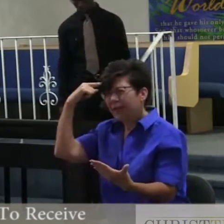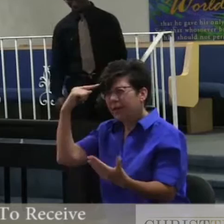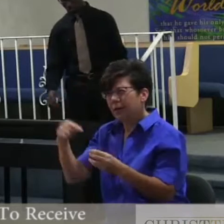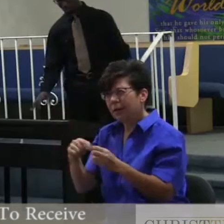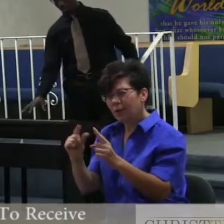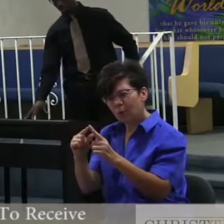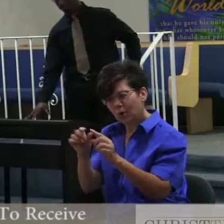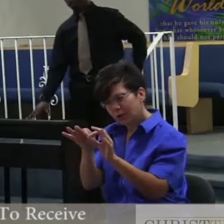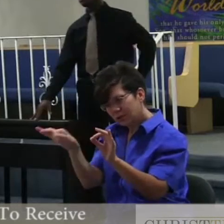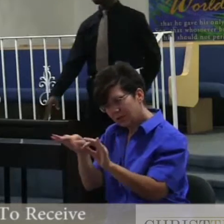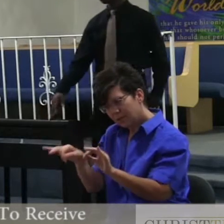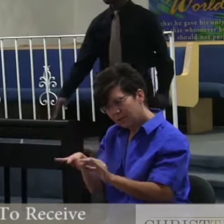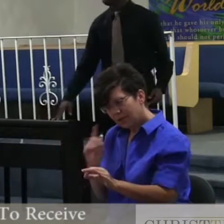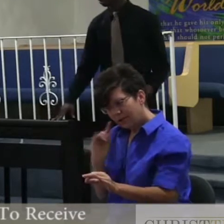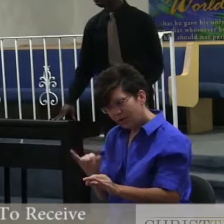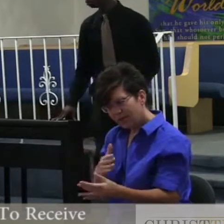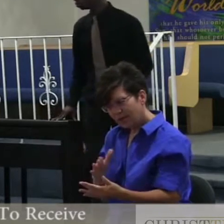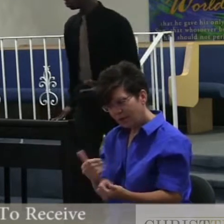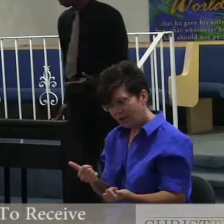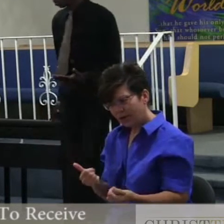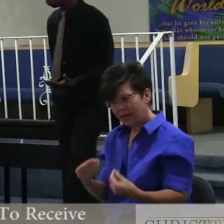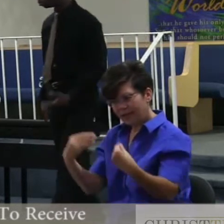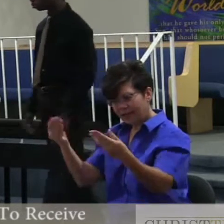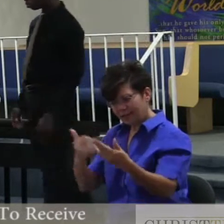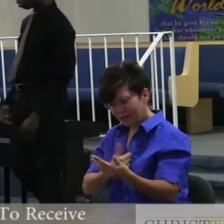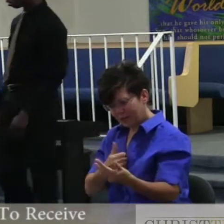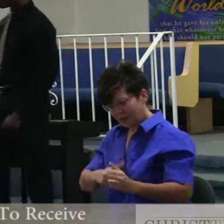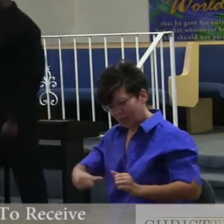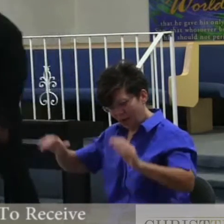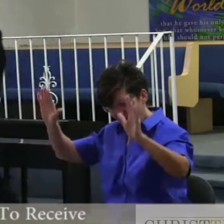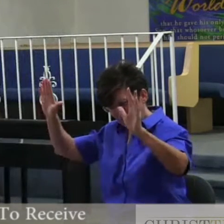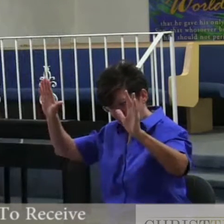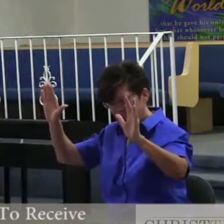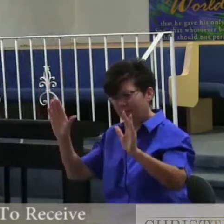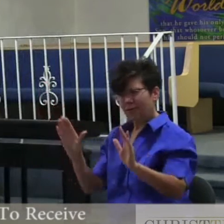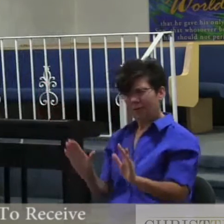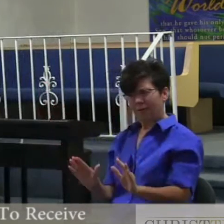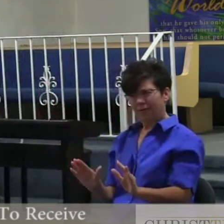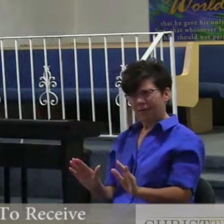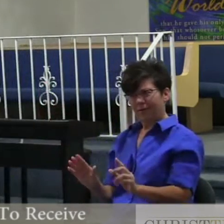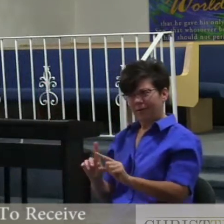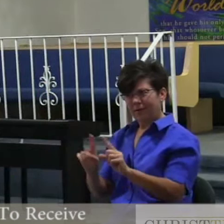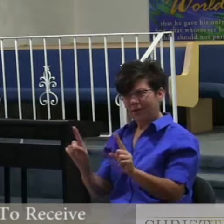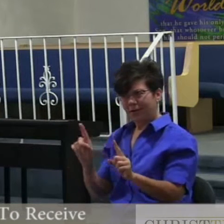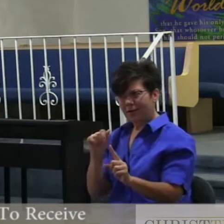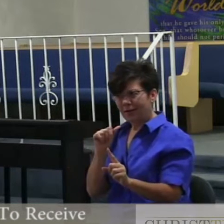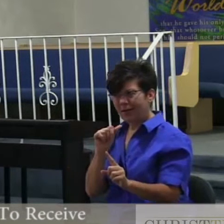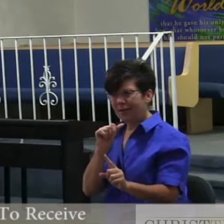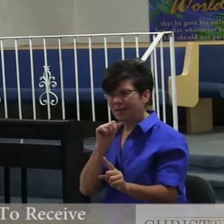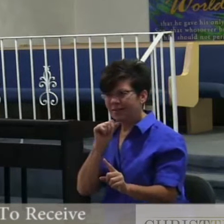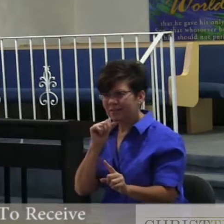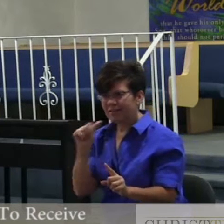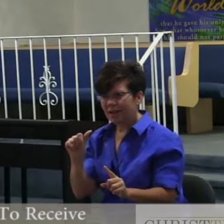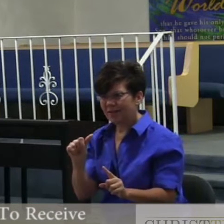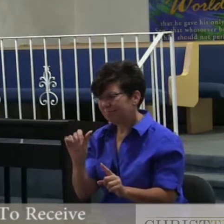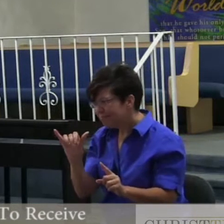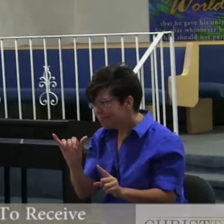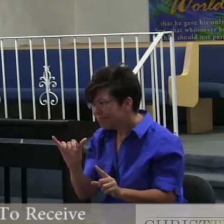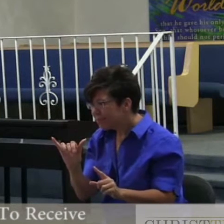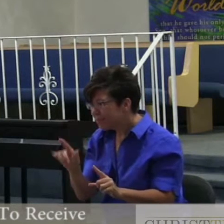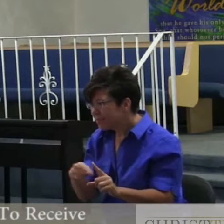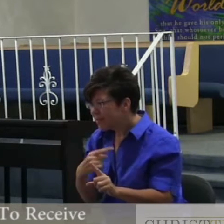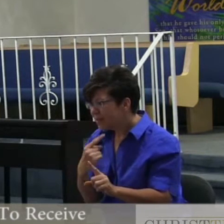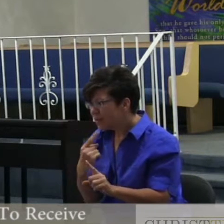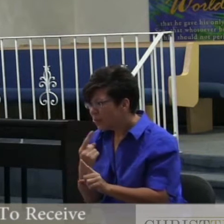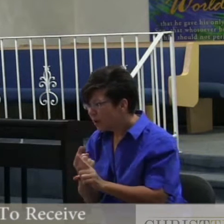the words to it. I give myself away, but it is not the subject,